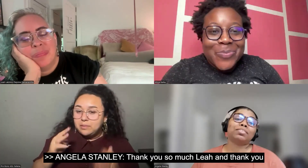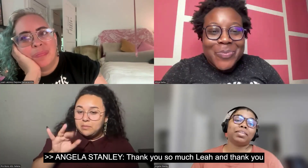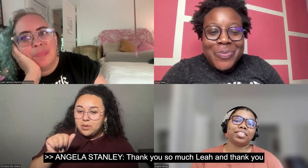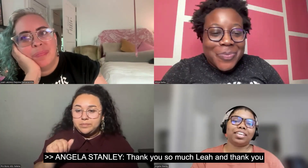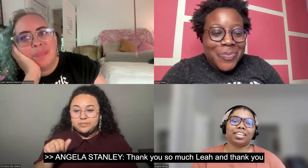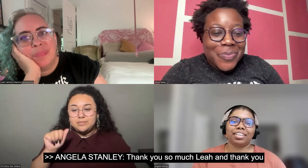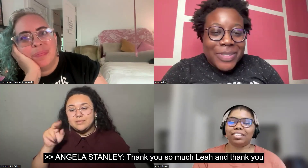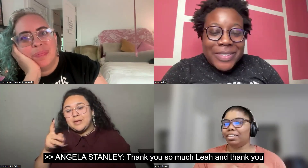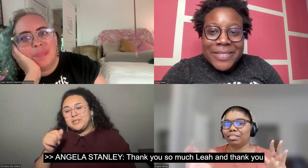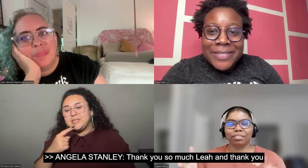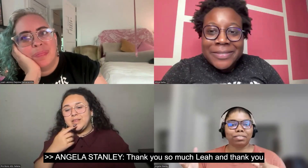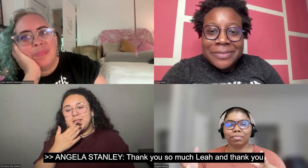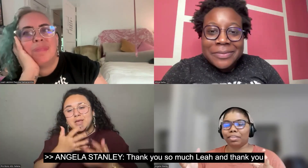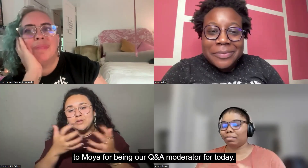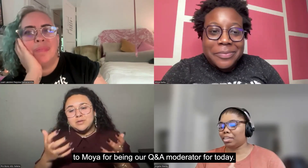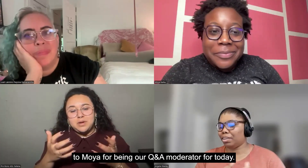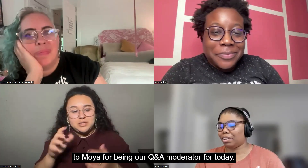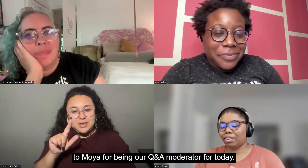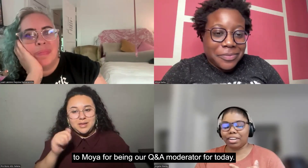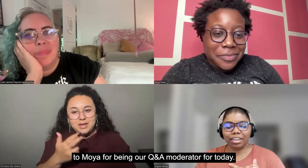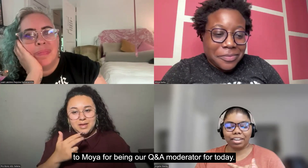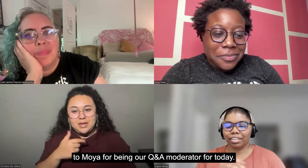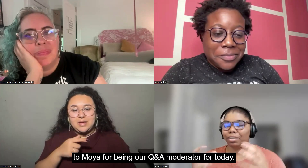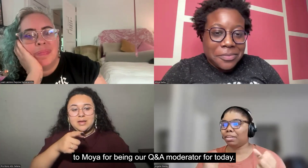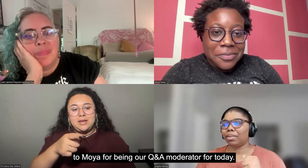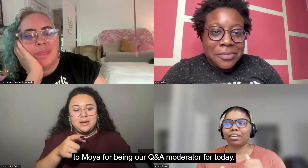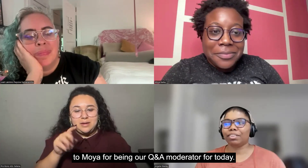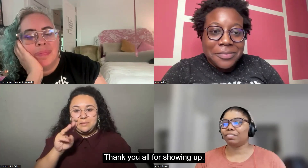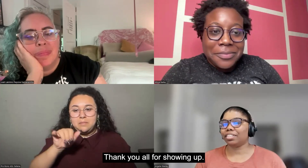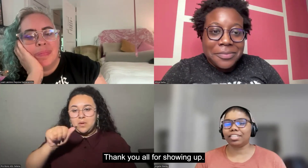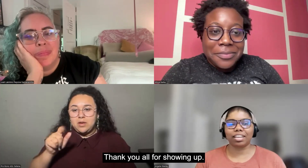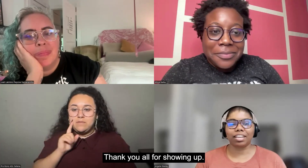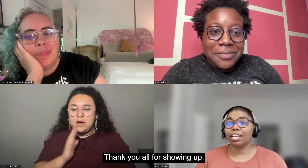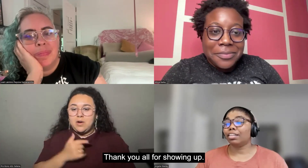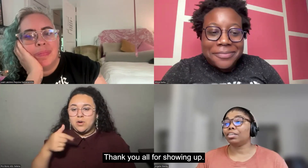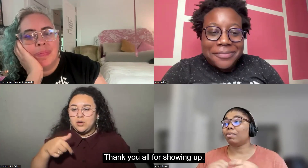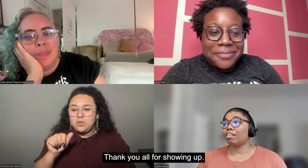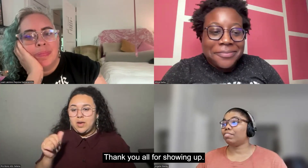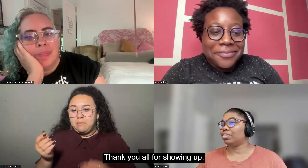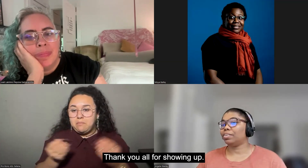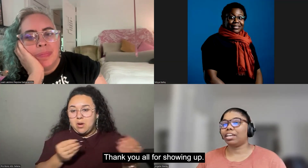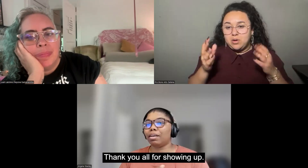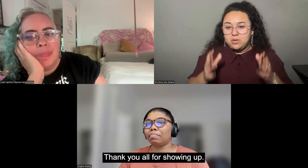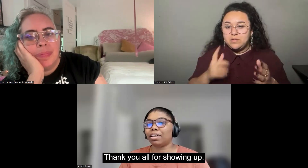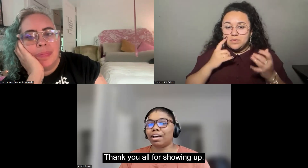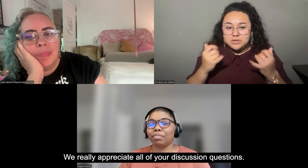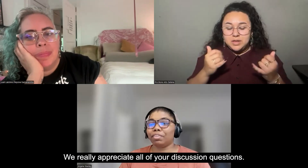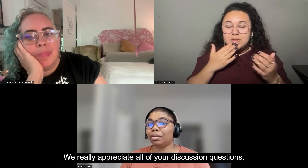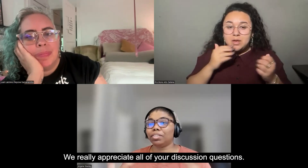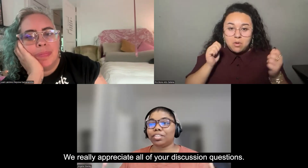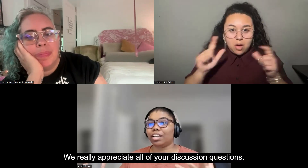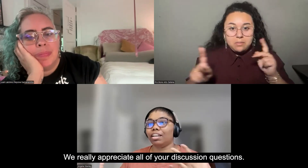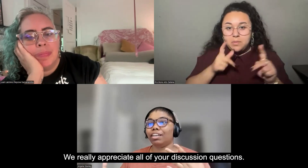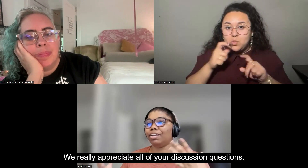Awesome. Thank you so much, Leah. And thank you, Toy, for being our Q&A moderator for today. Thank you all for showing up. We